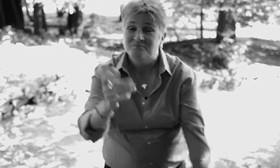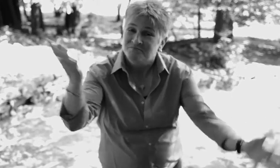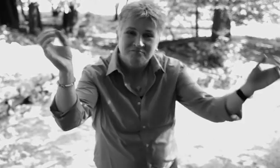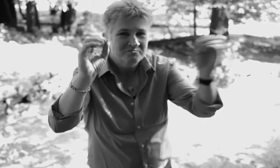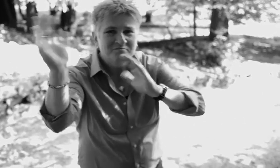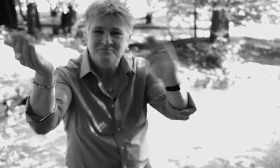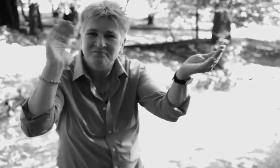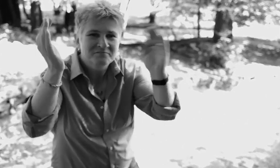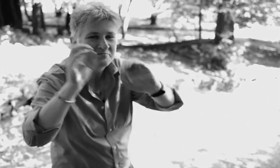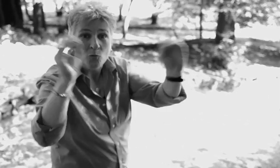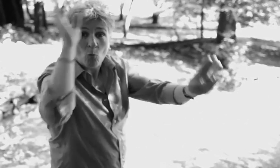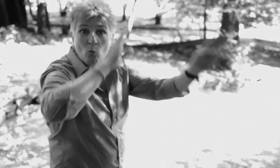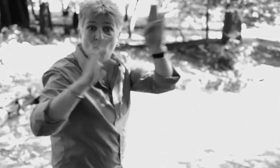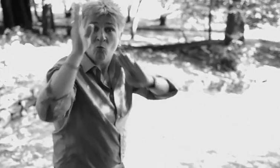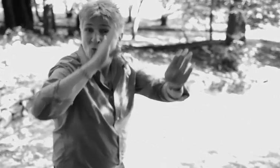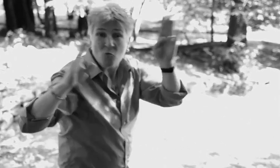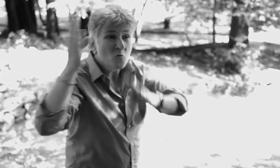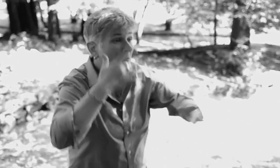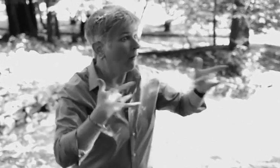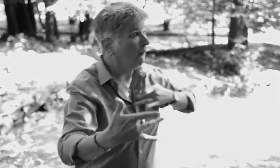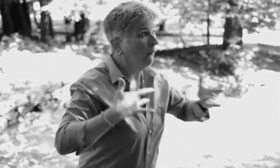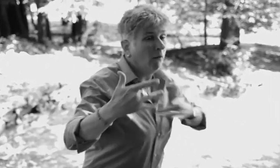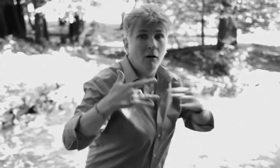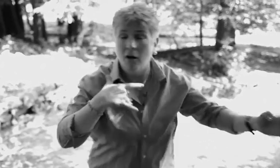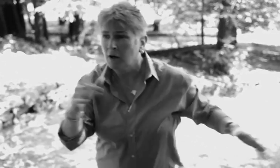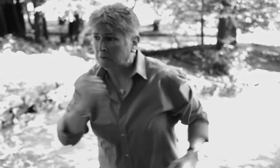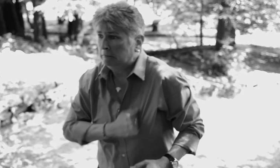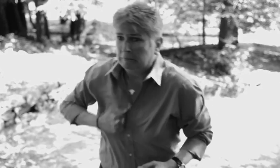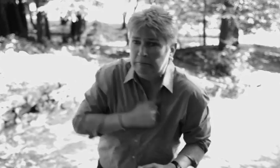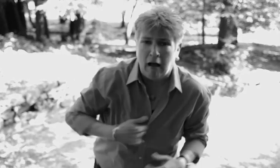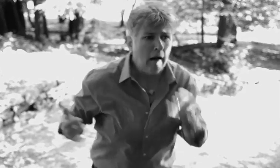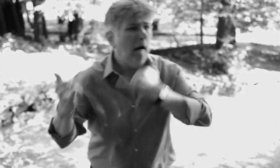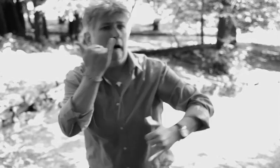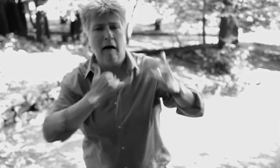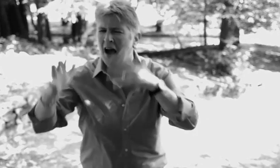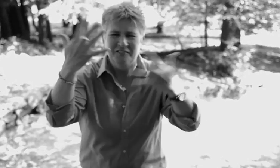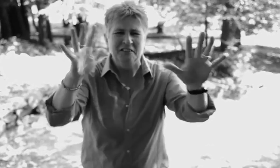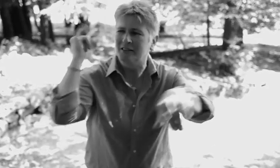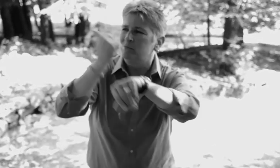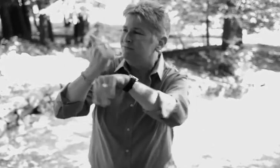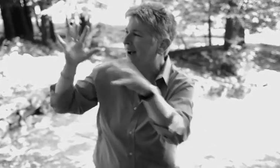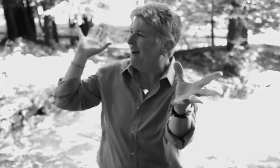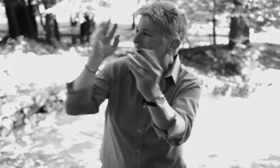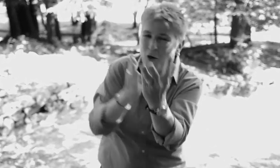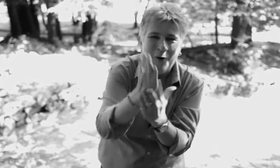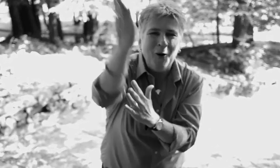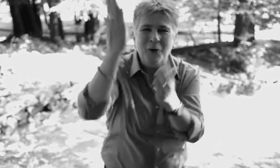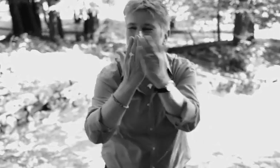Nothing compares, no worries or cares, regrets and mistakes, their memories made. Who would have